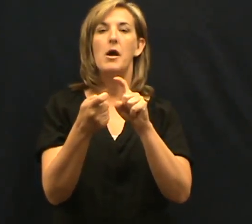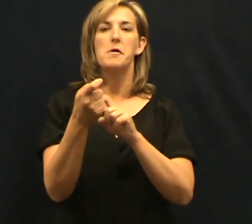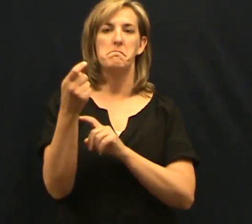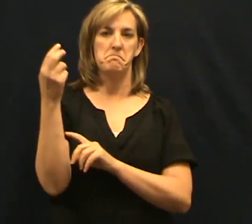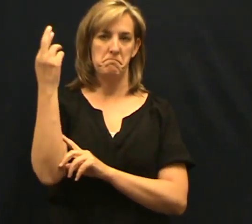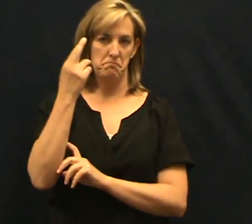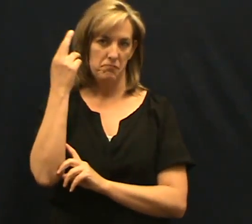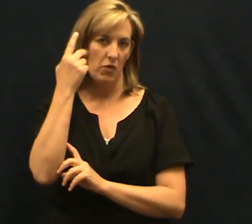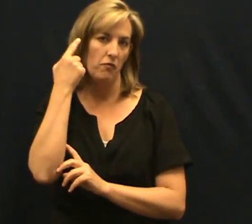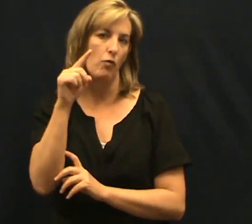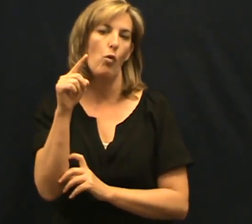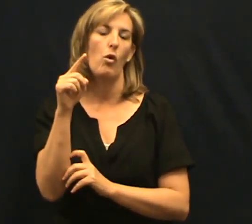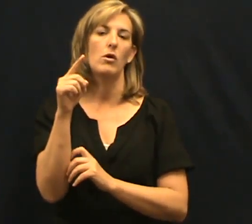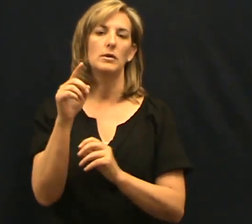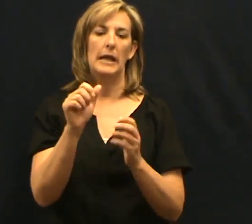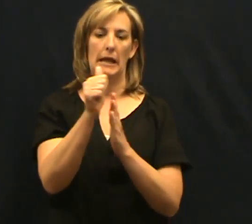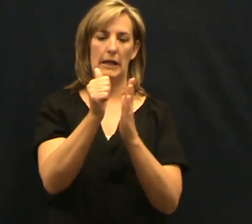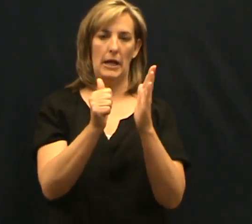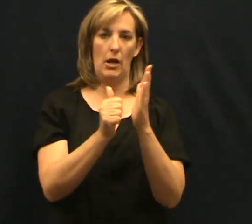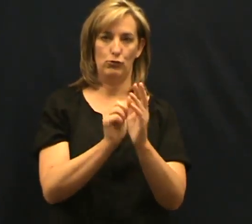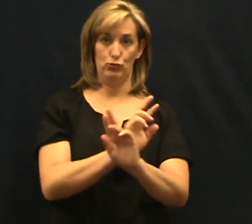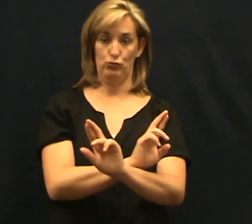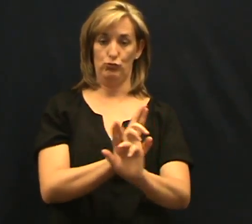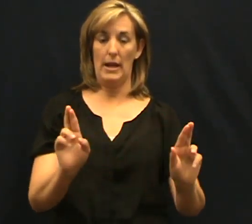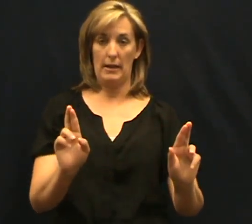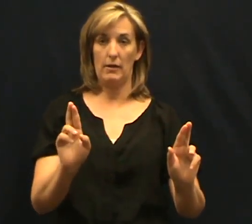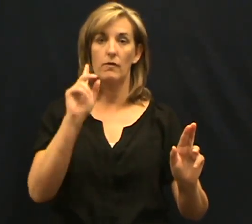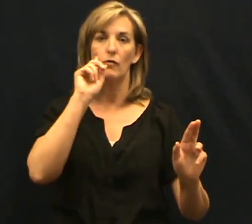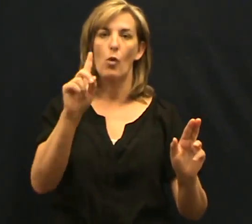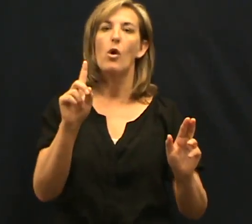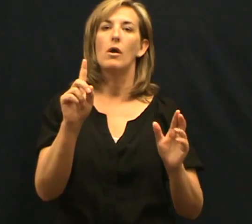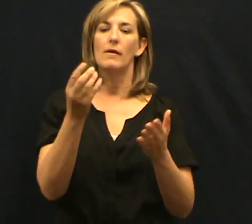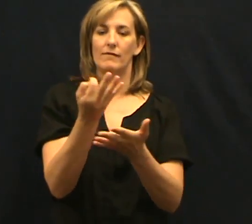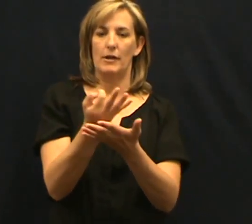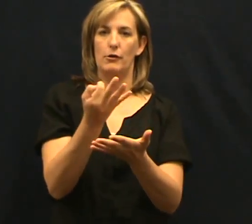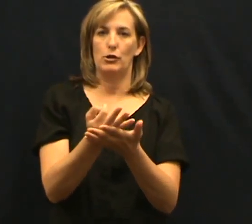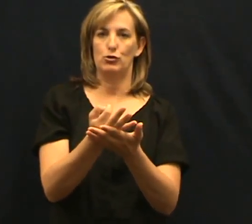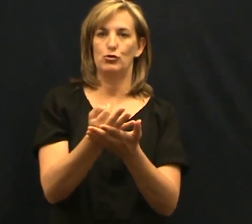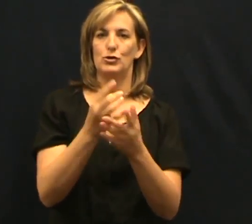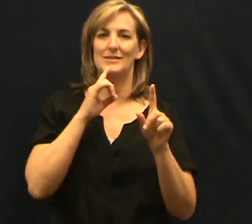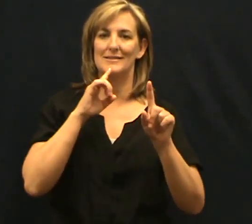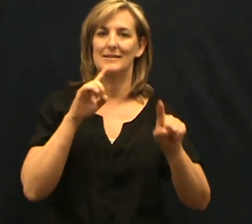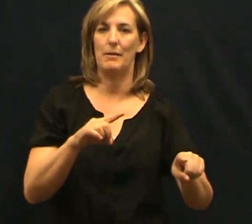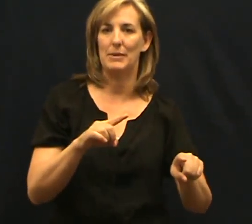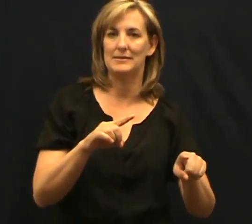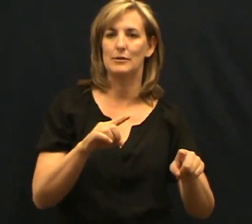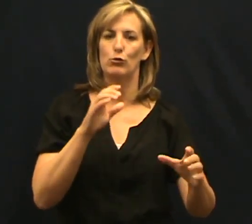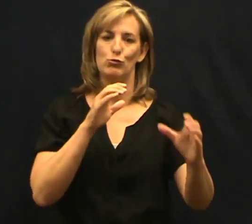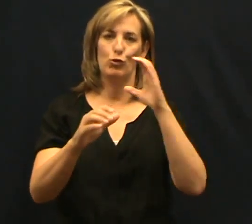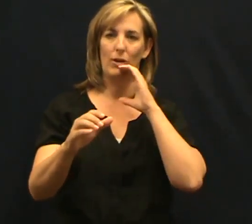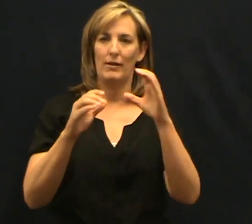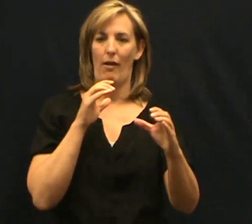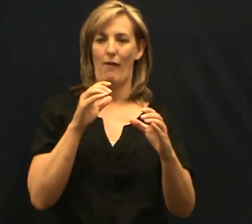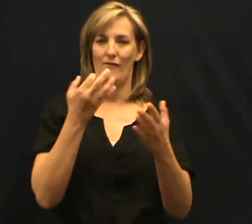accounts ready to prepare financial statements and communicate financial results. Again, we'll look